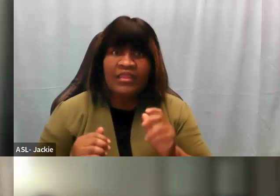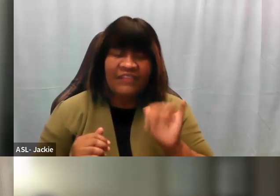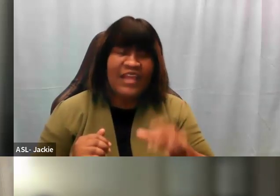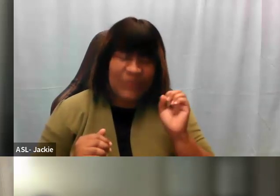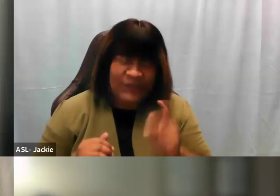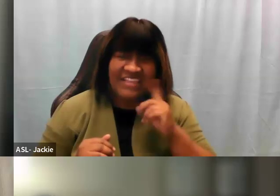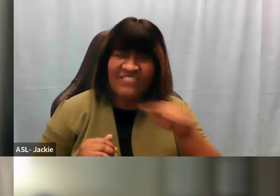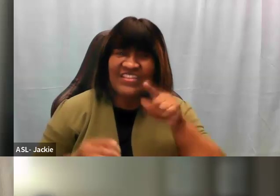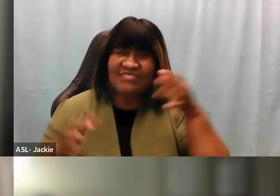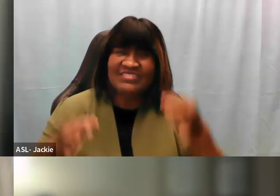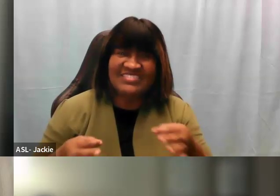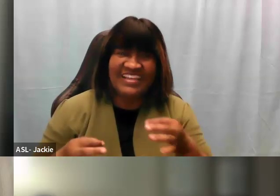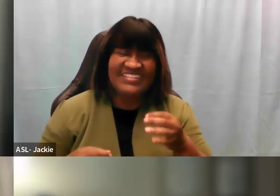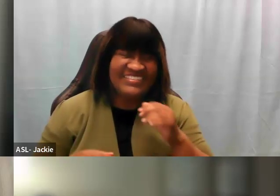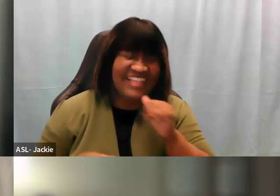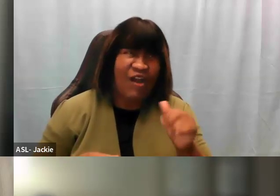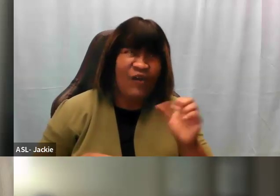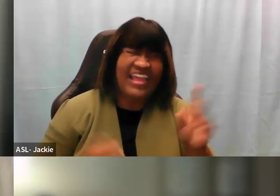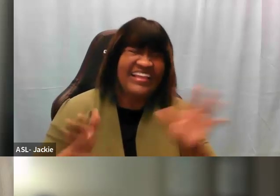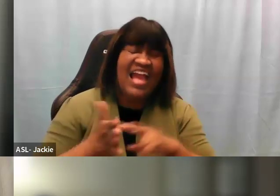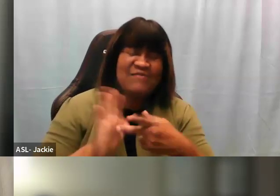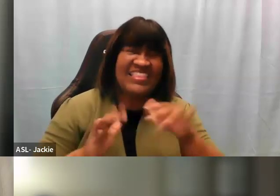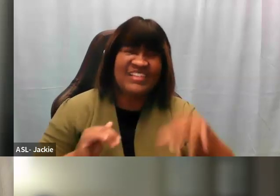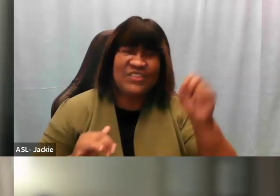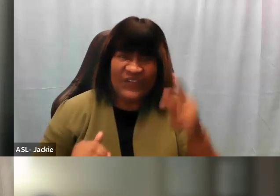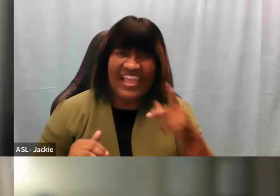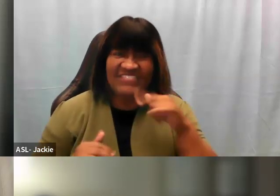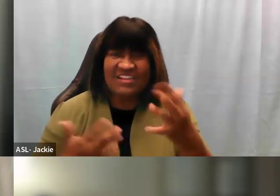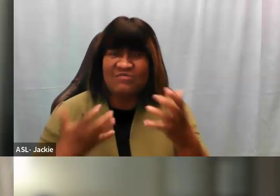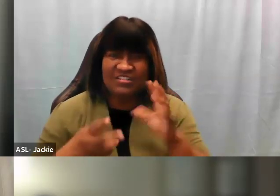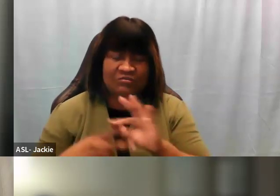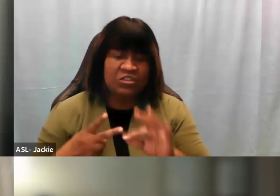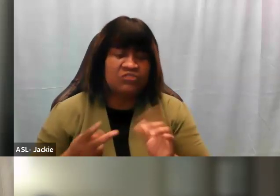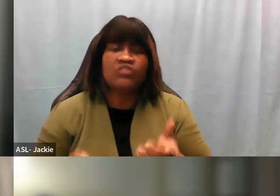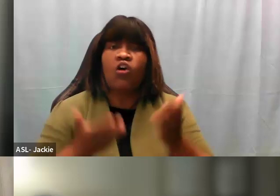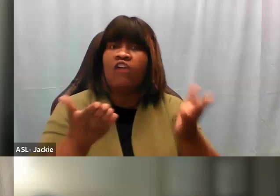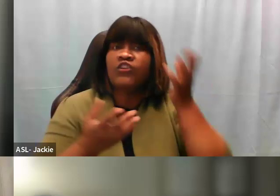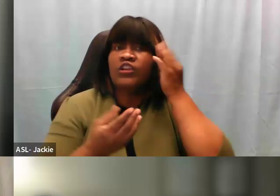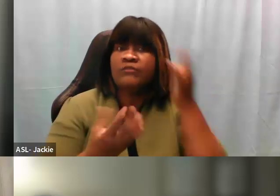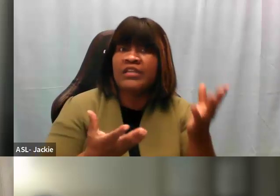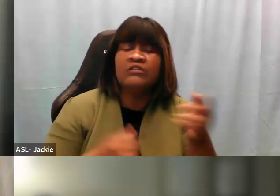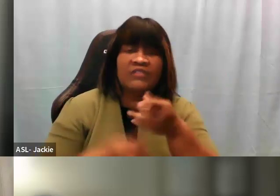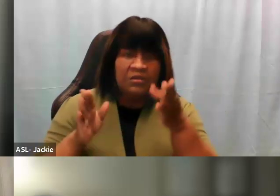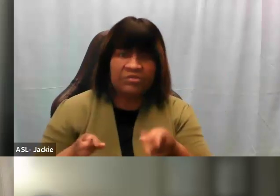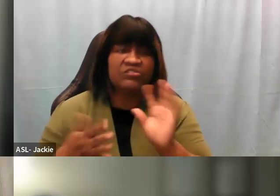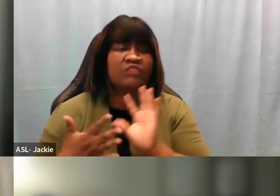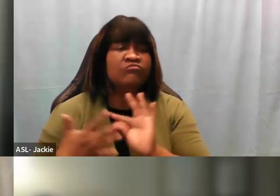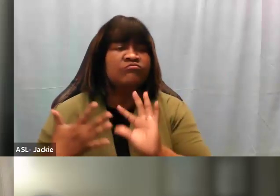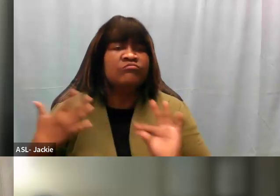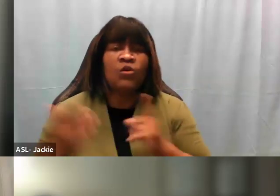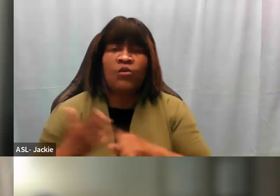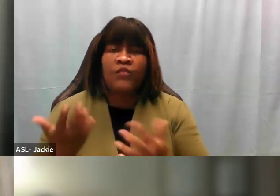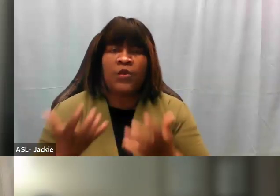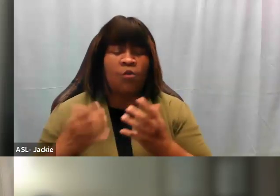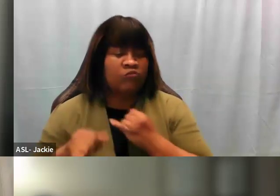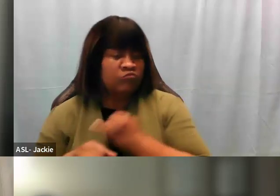That's okay. I'm sorry, that's not okay. That's okay. It just should be offered and the belief should be out